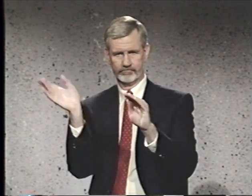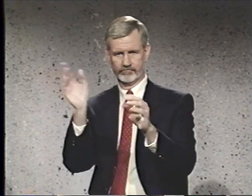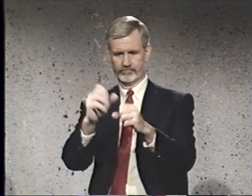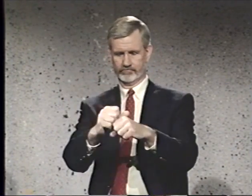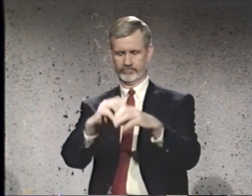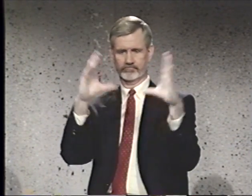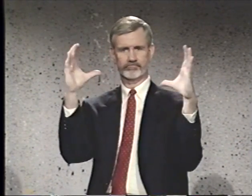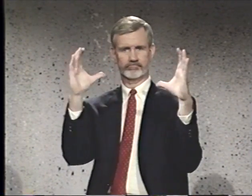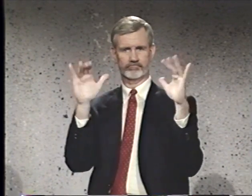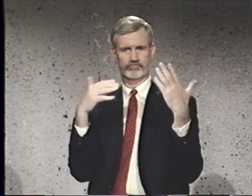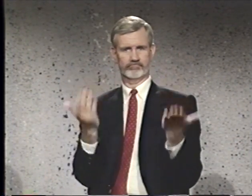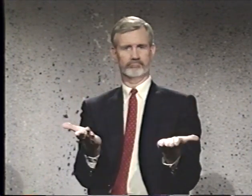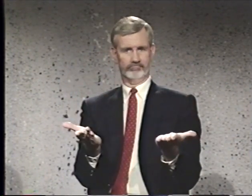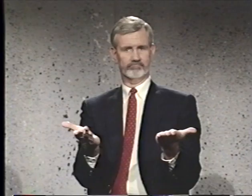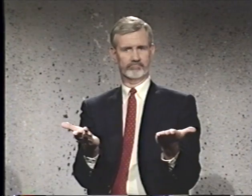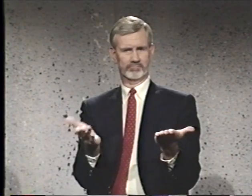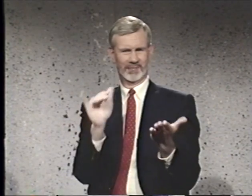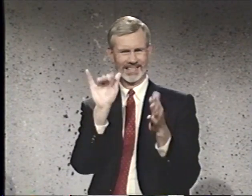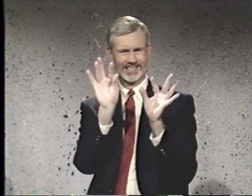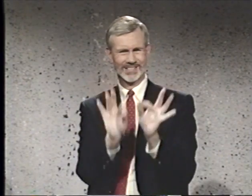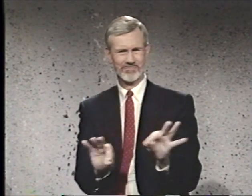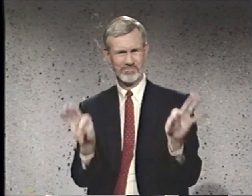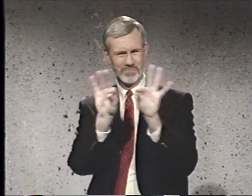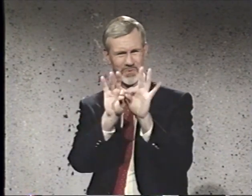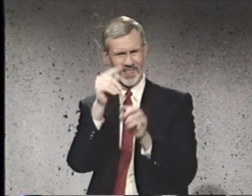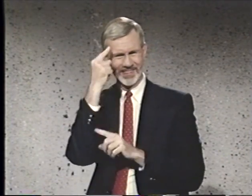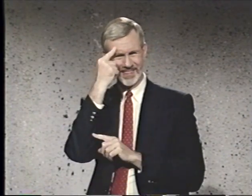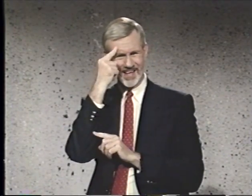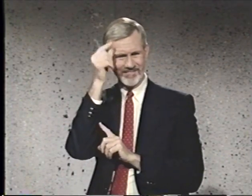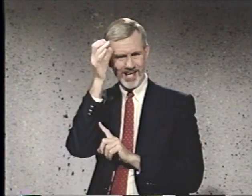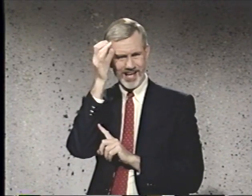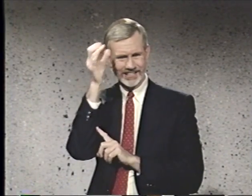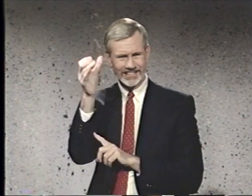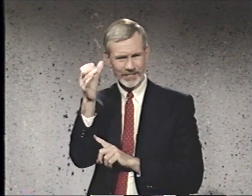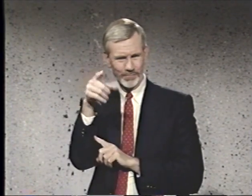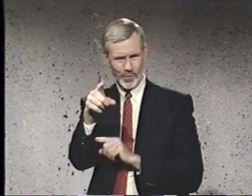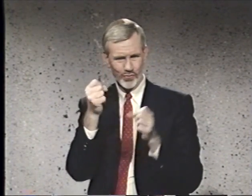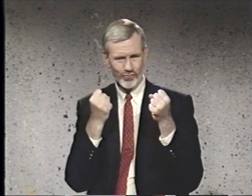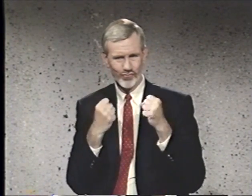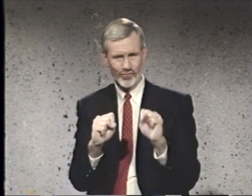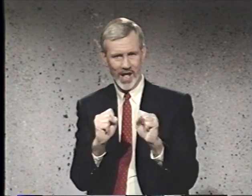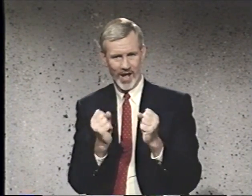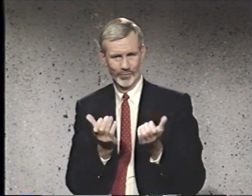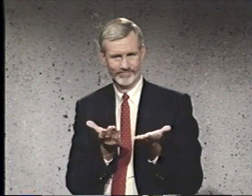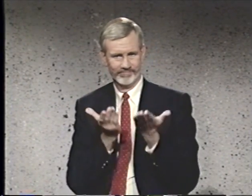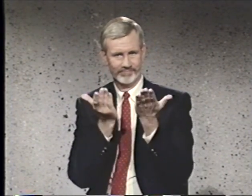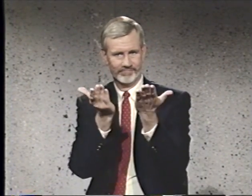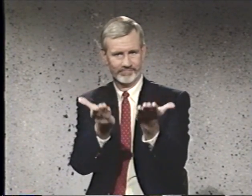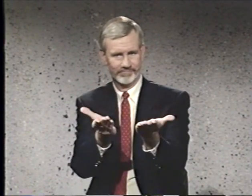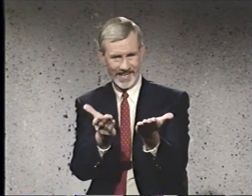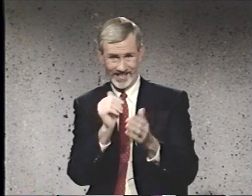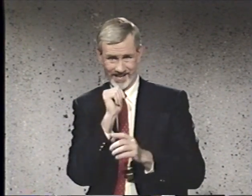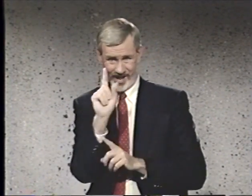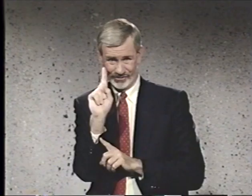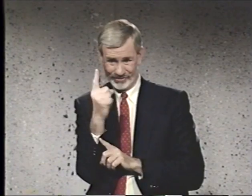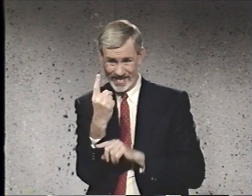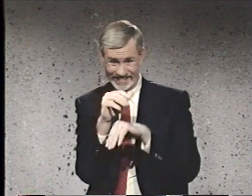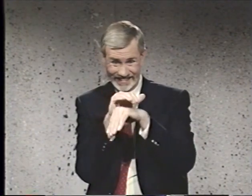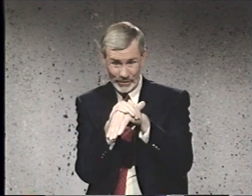of parts to form a picture. It's important to think of the concept you're trying to convey, not just